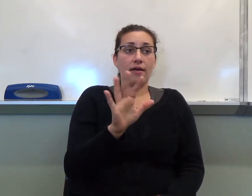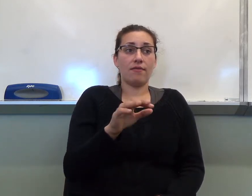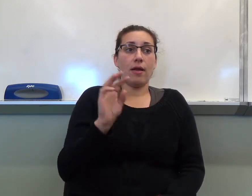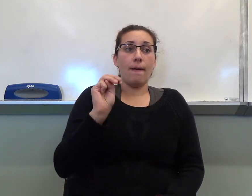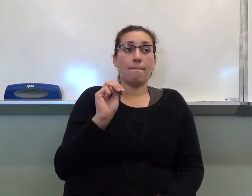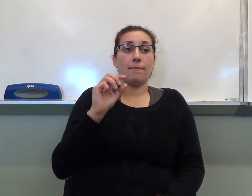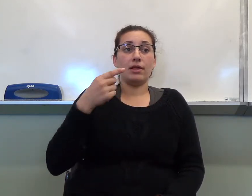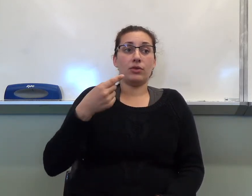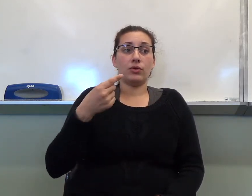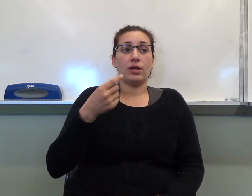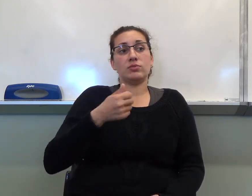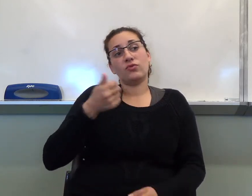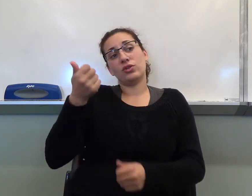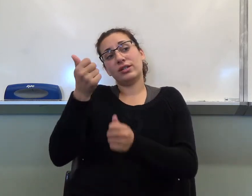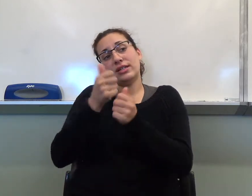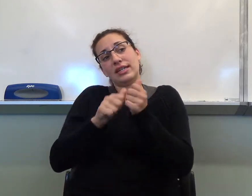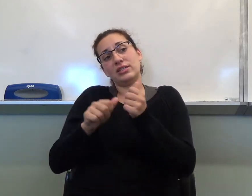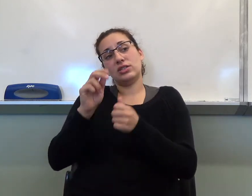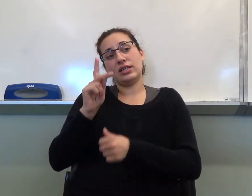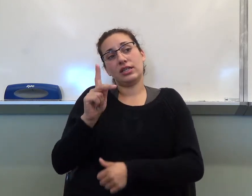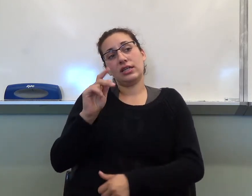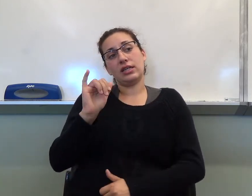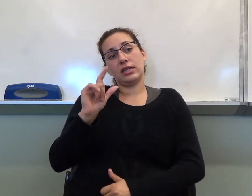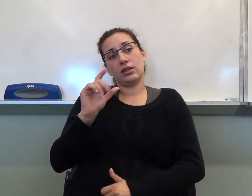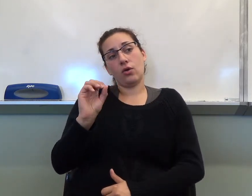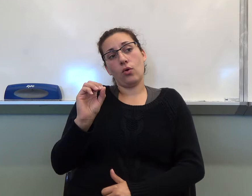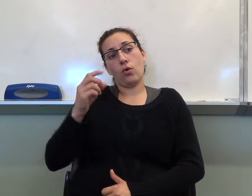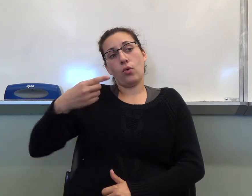per kilogram